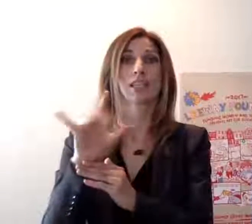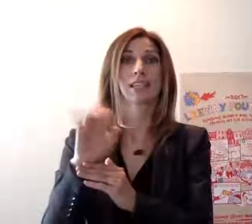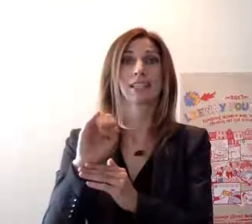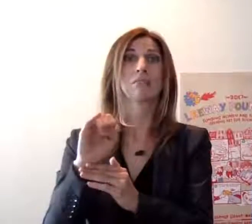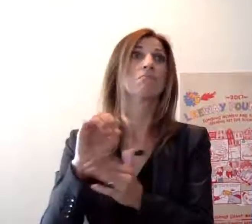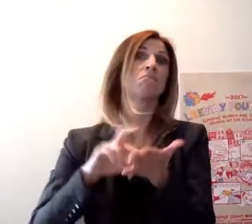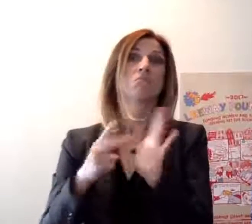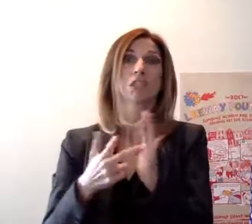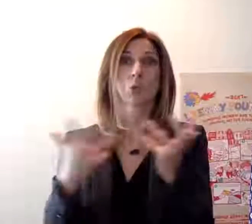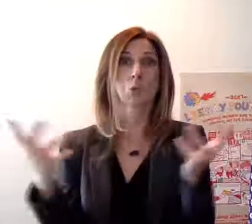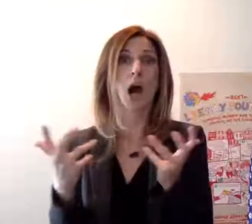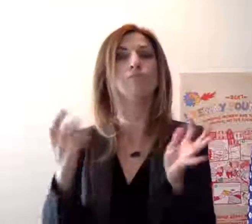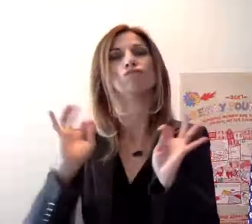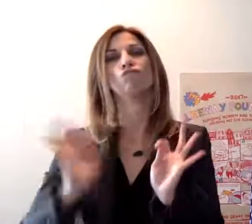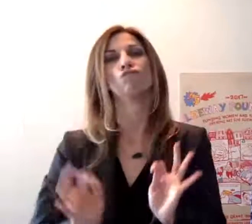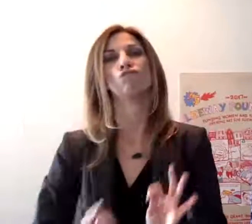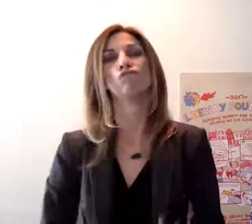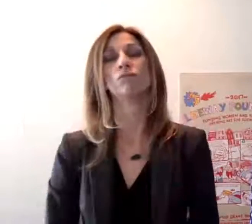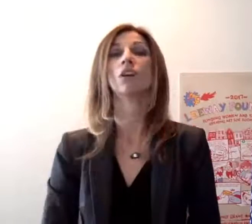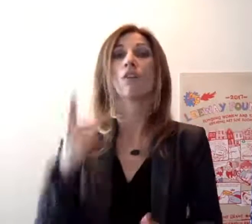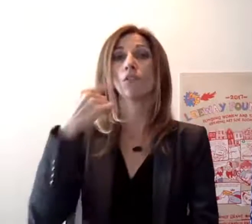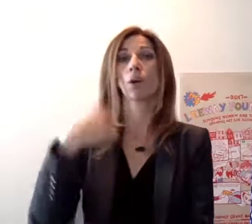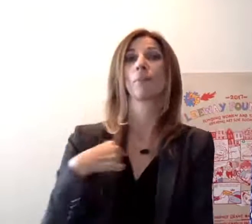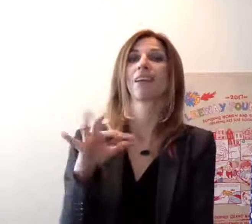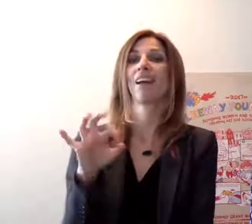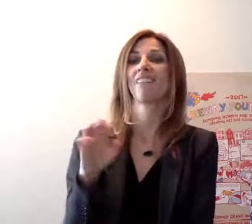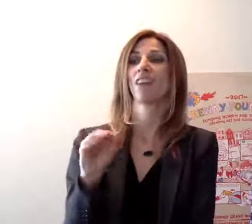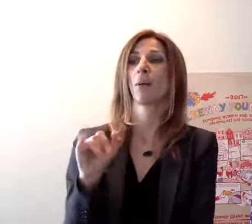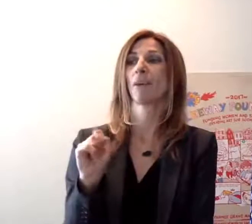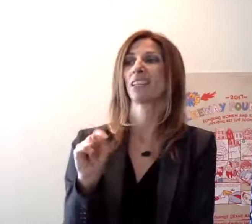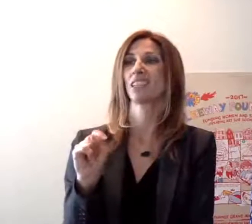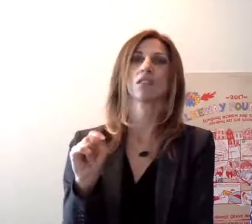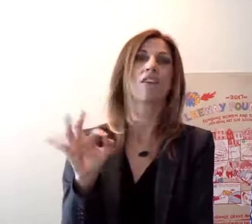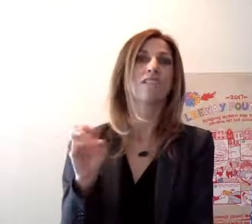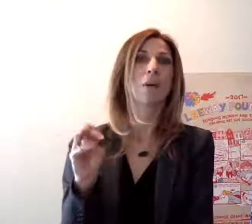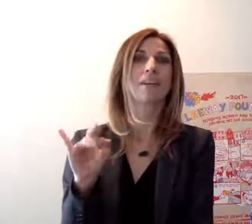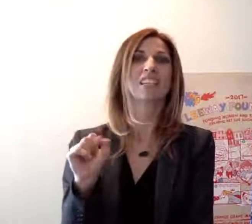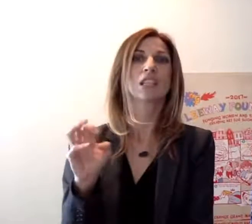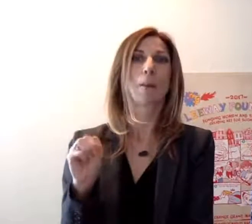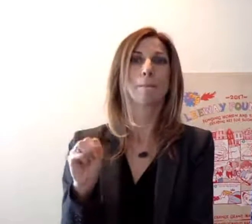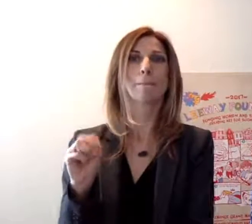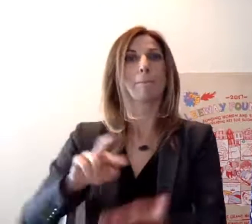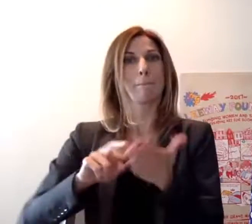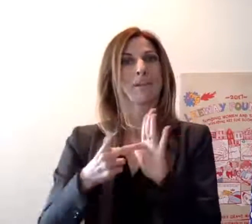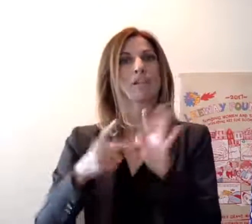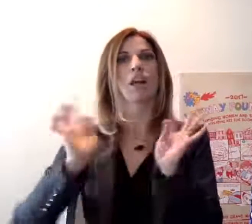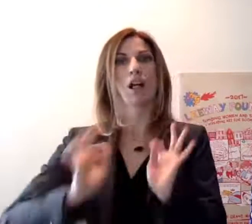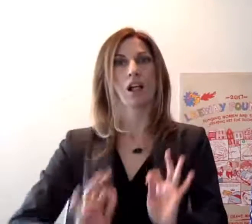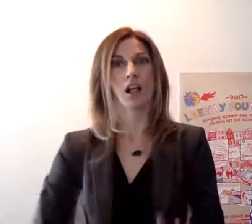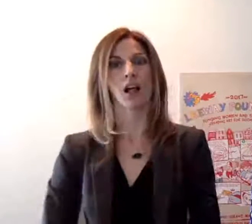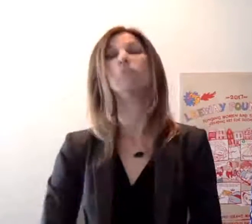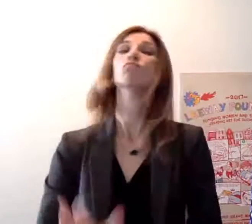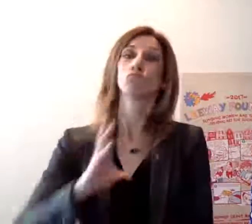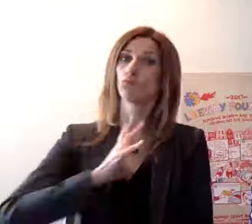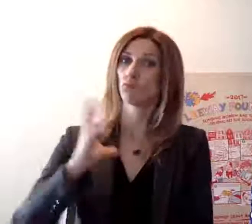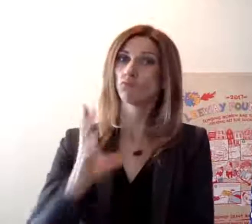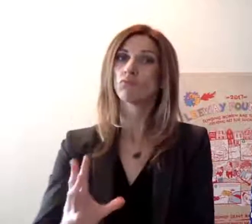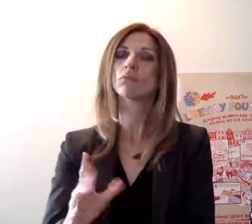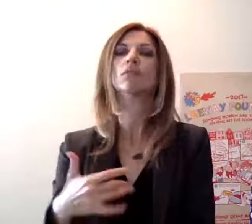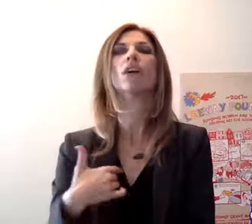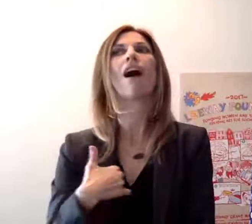Y, and Z. To me, feminism means this, that, and the other. And I think that one